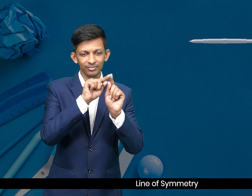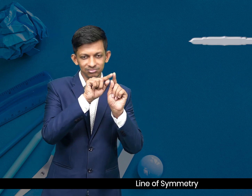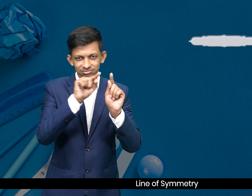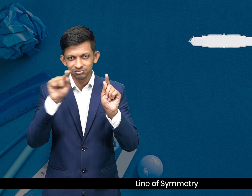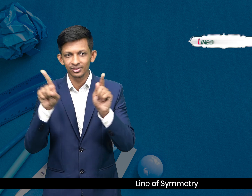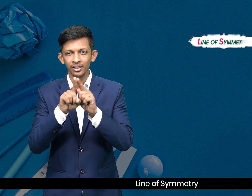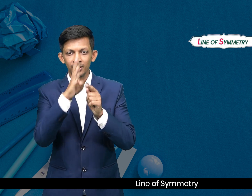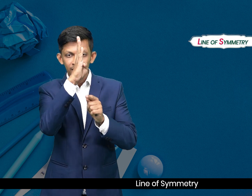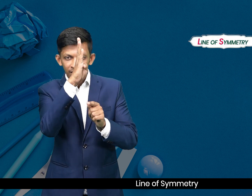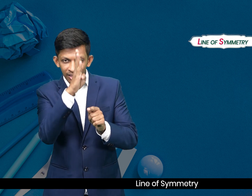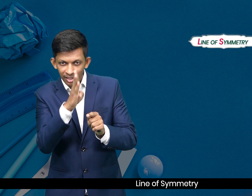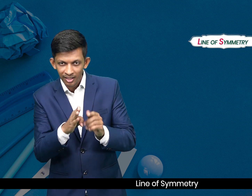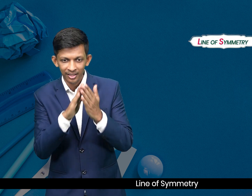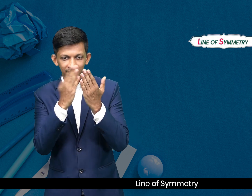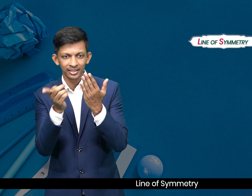Line of symmetry.